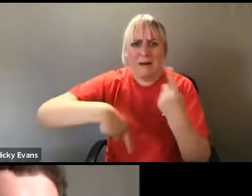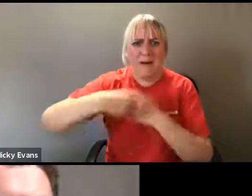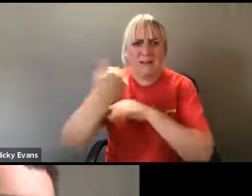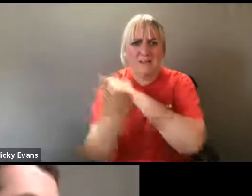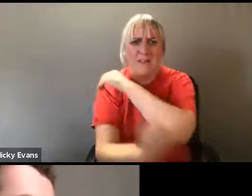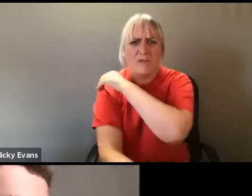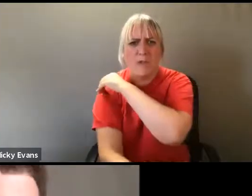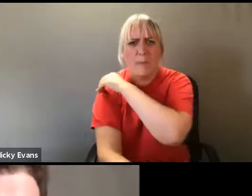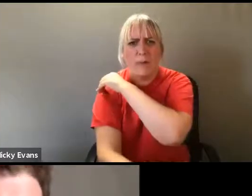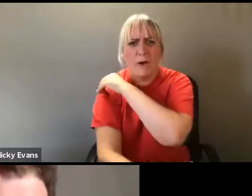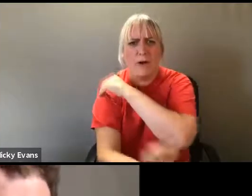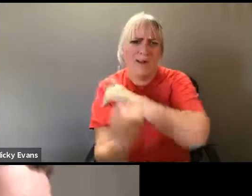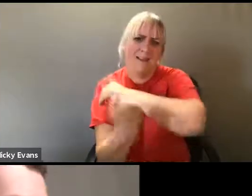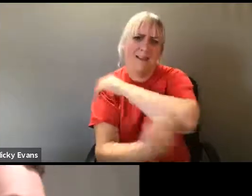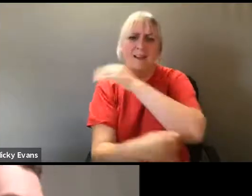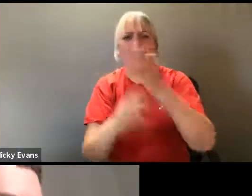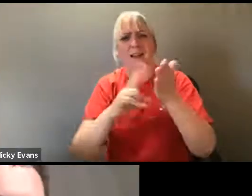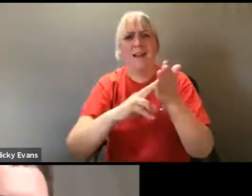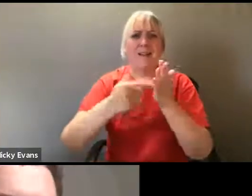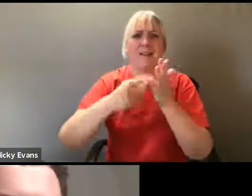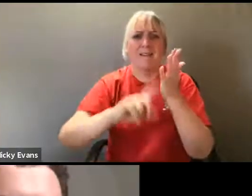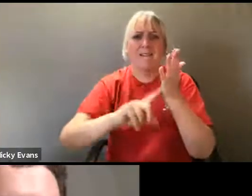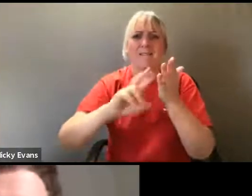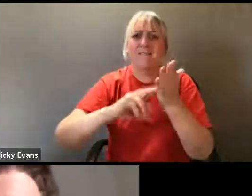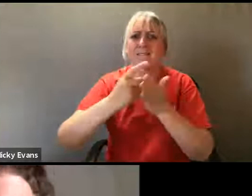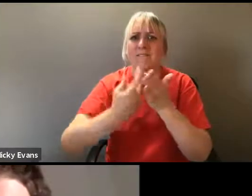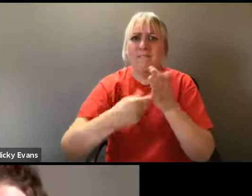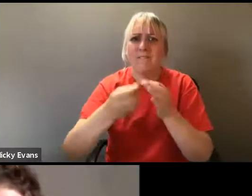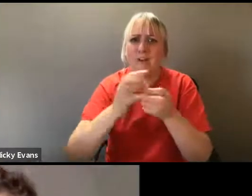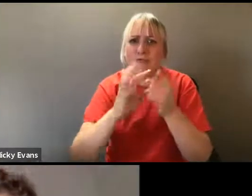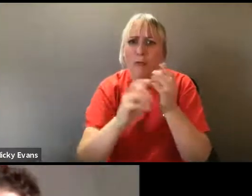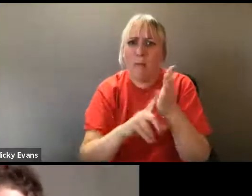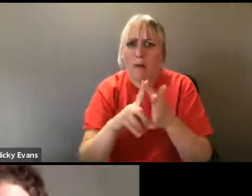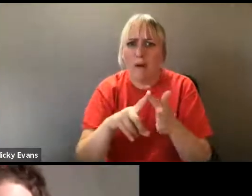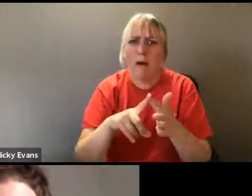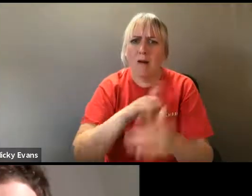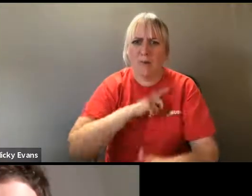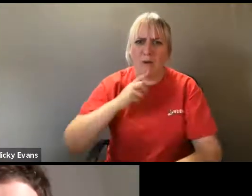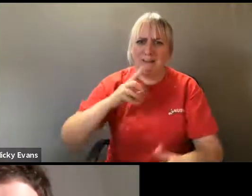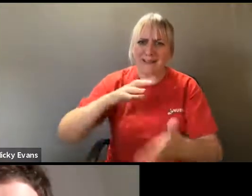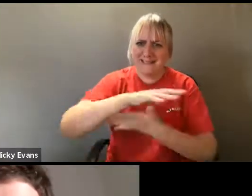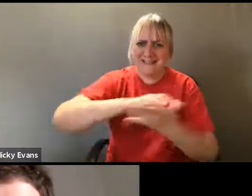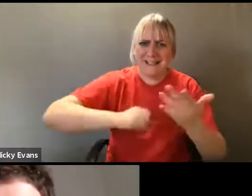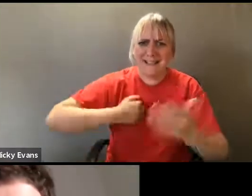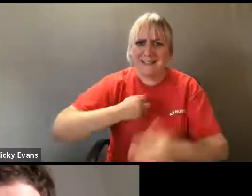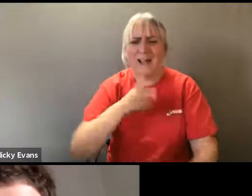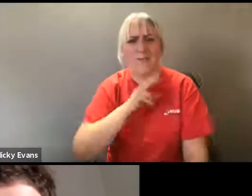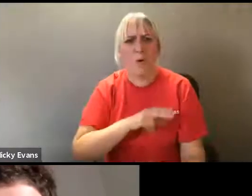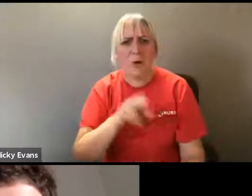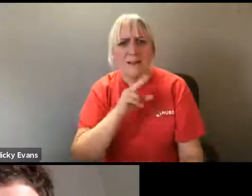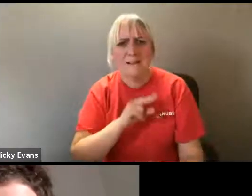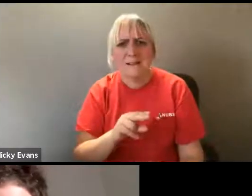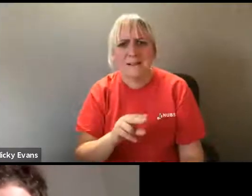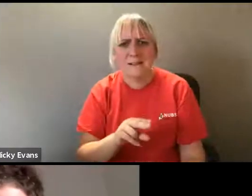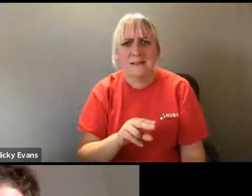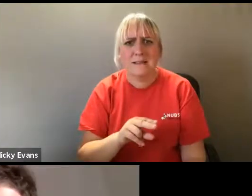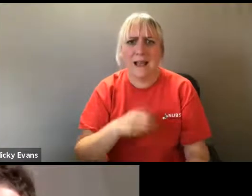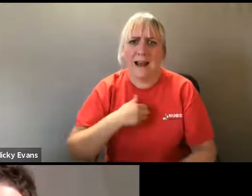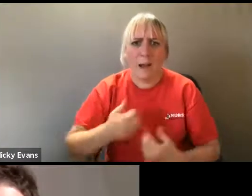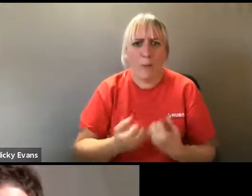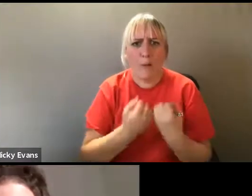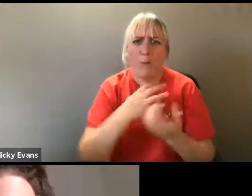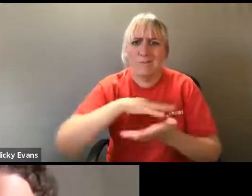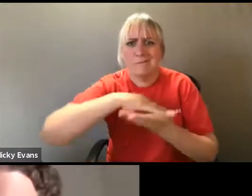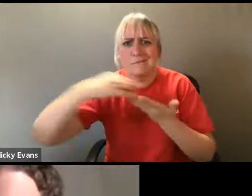and vulnerability, which of course robs us of our voice and our agency. And when I worked for